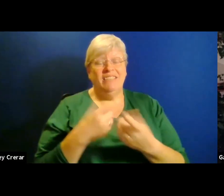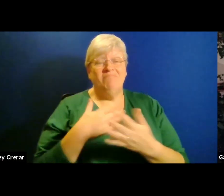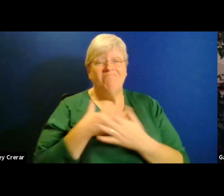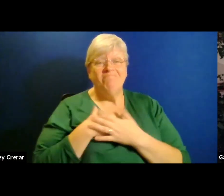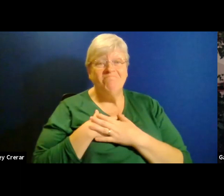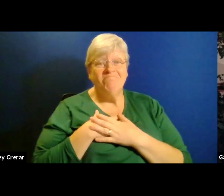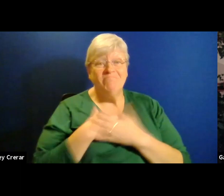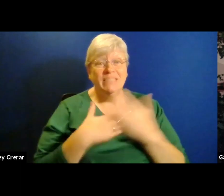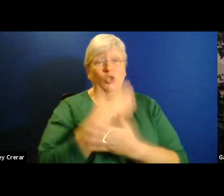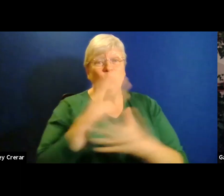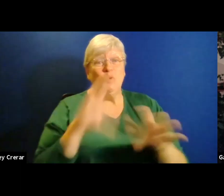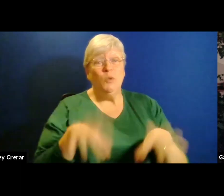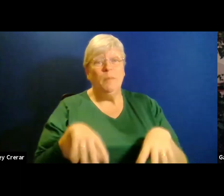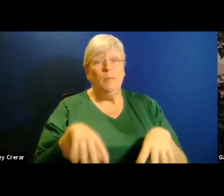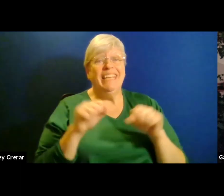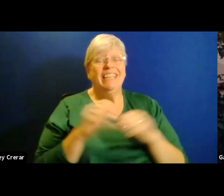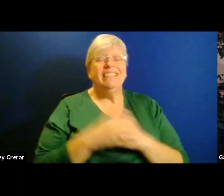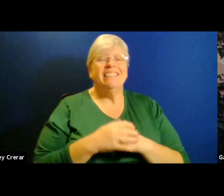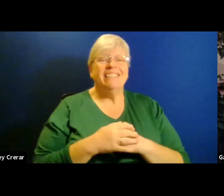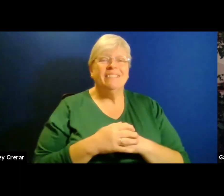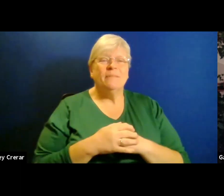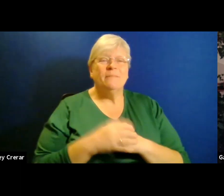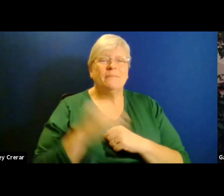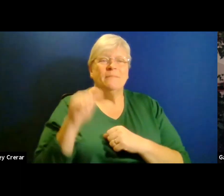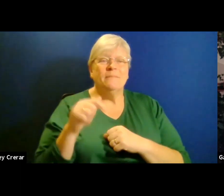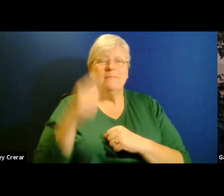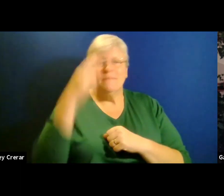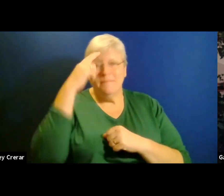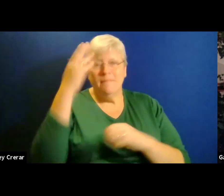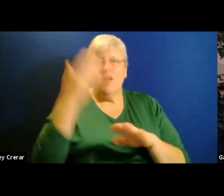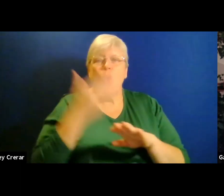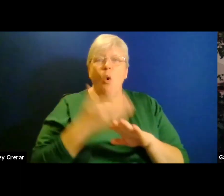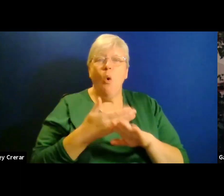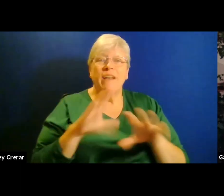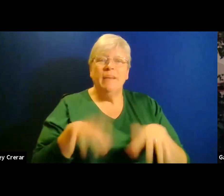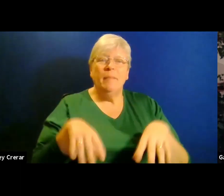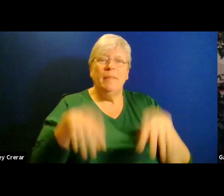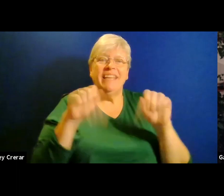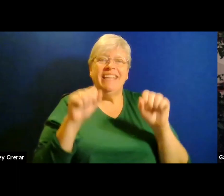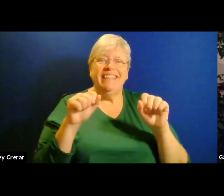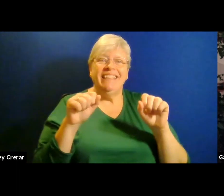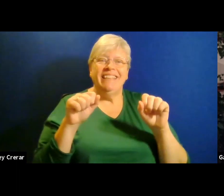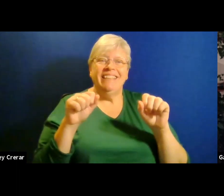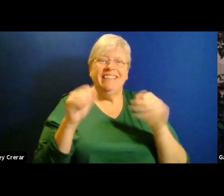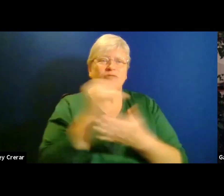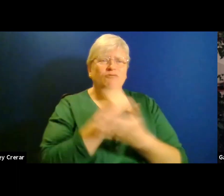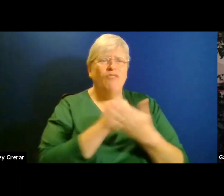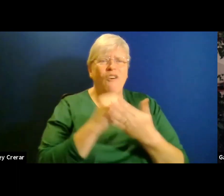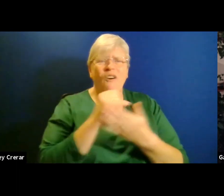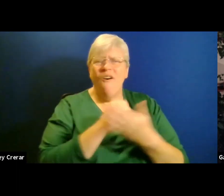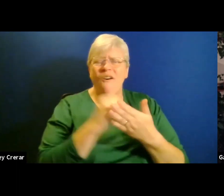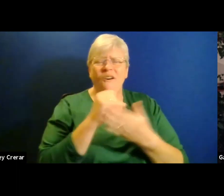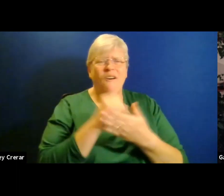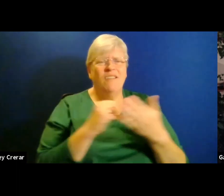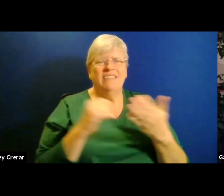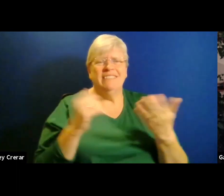new beginnings. So this one is called On Beginning, and it is as raw as steak tartare.